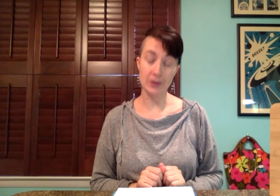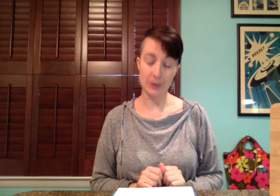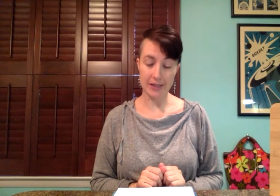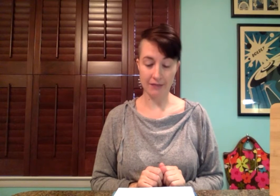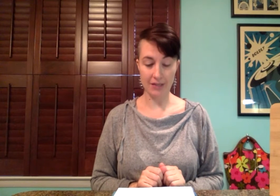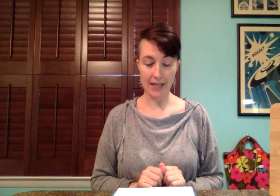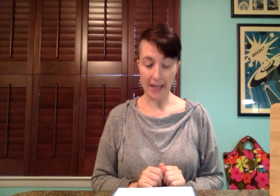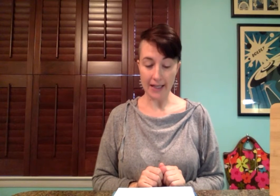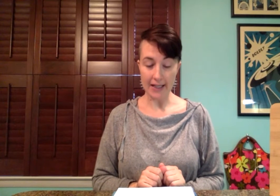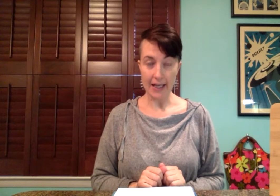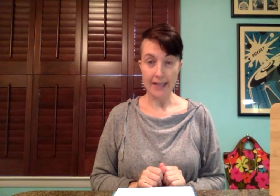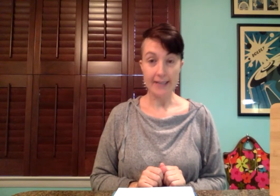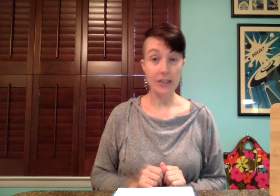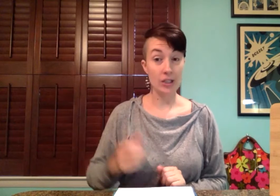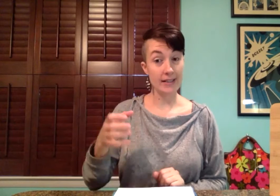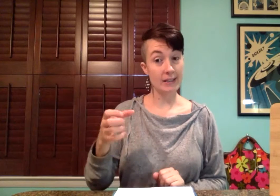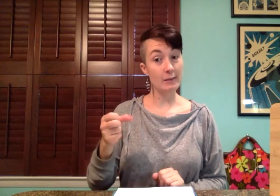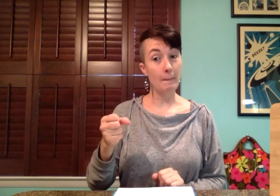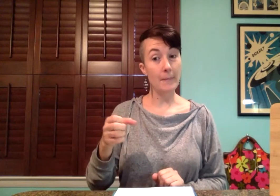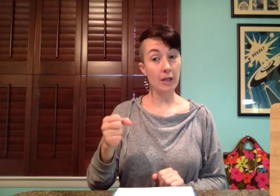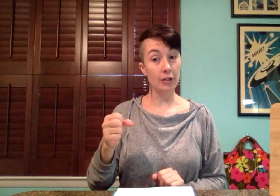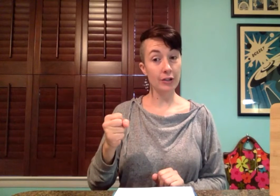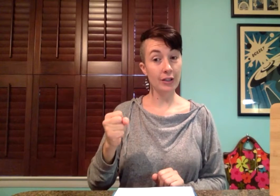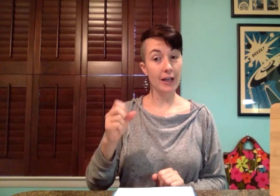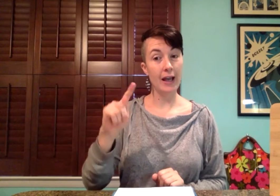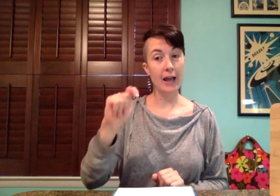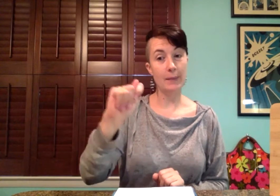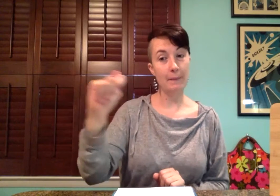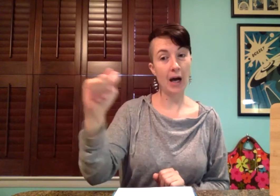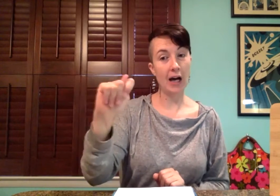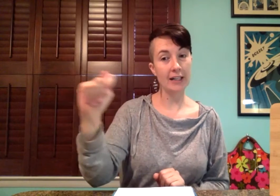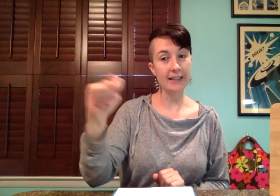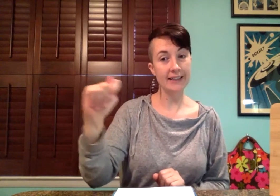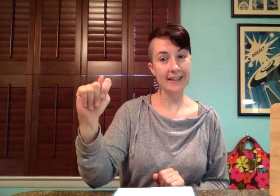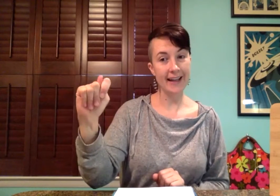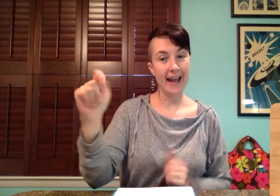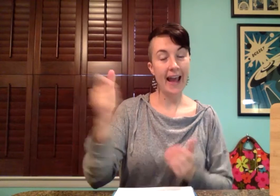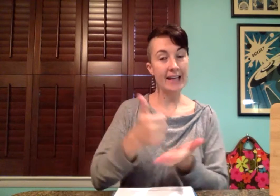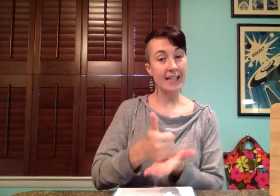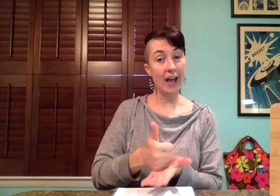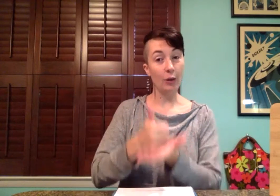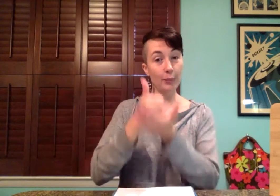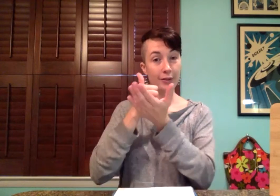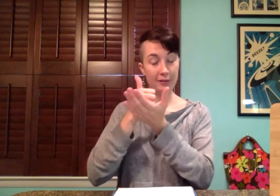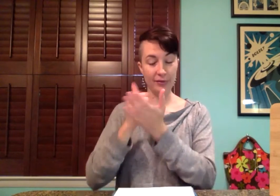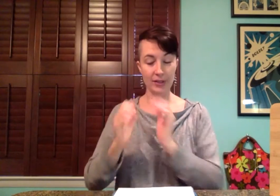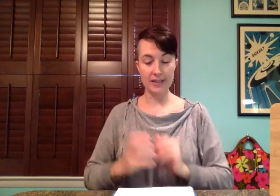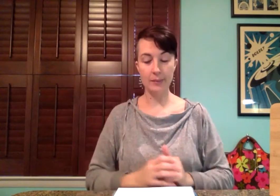ones every day, such as milk and potty and help, for